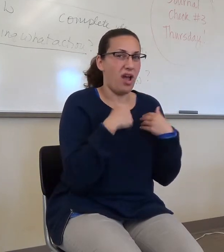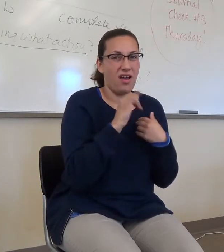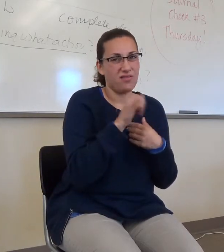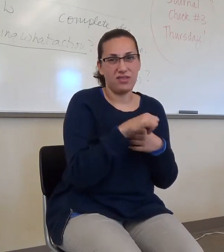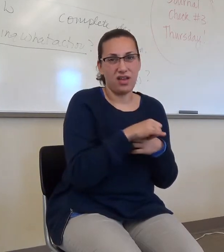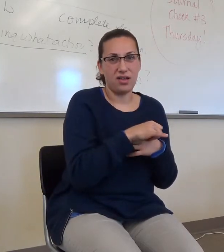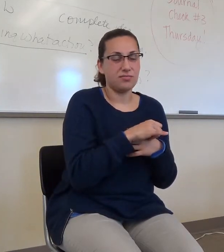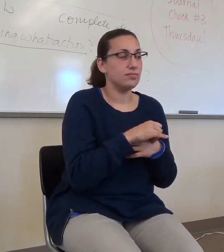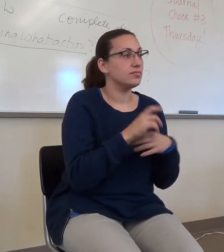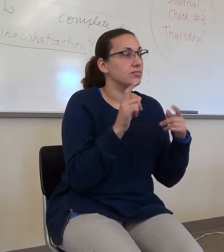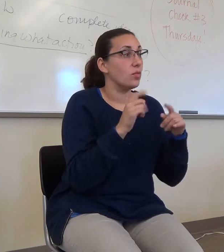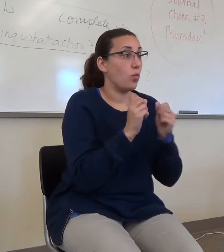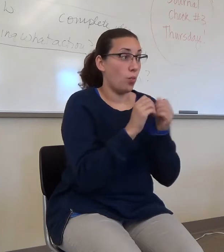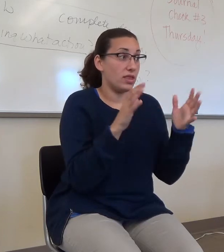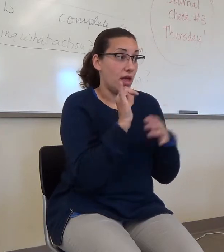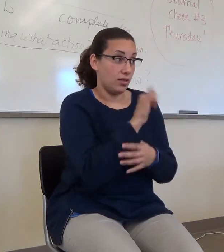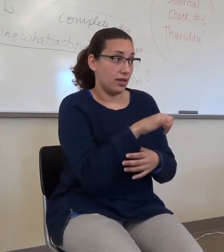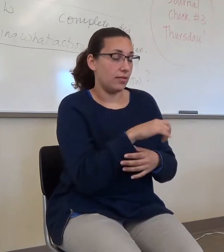guys should be able to pick up the